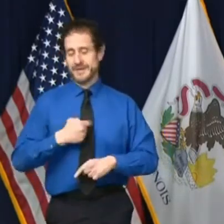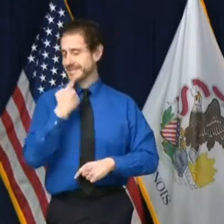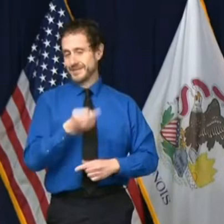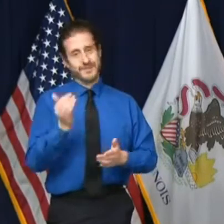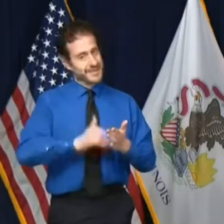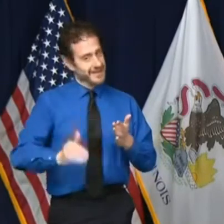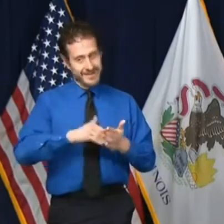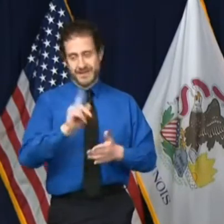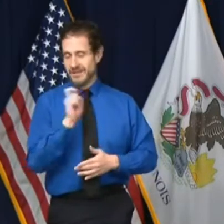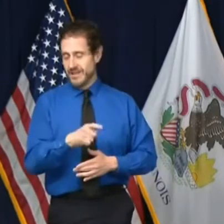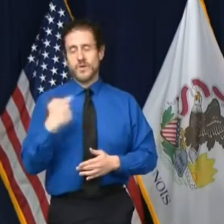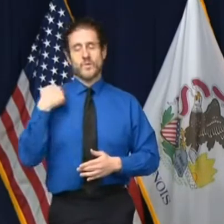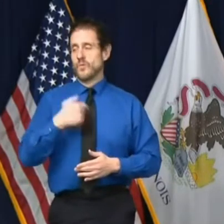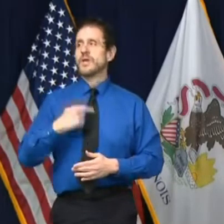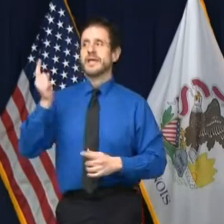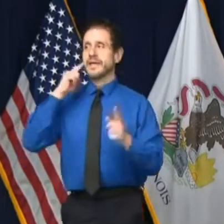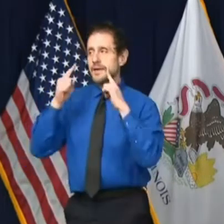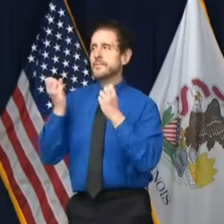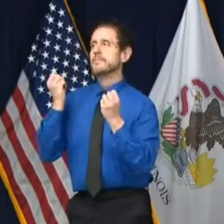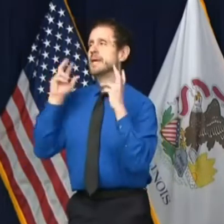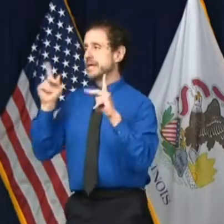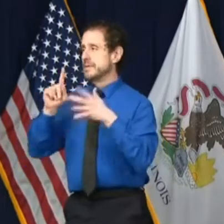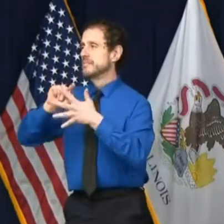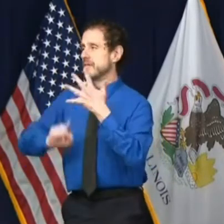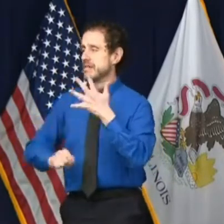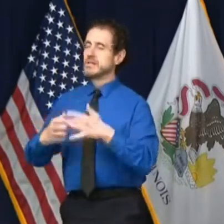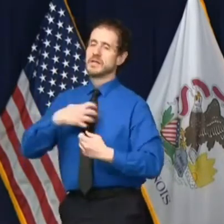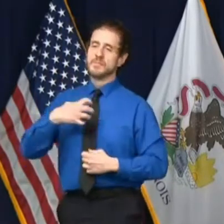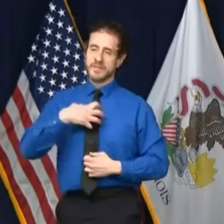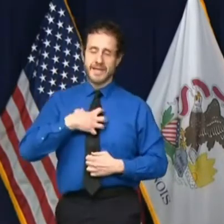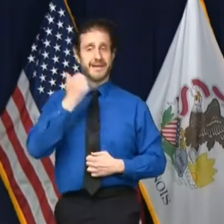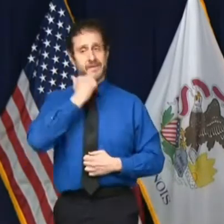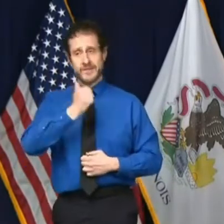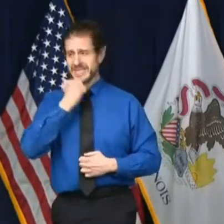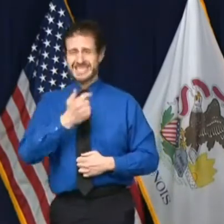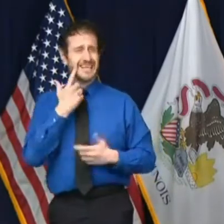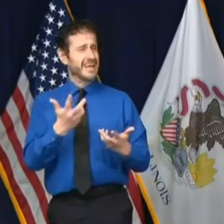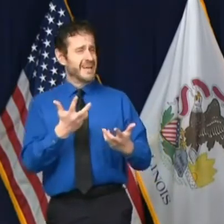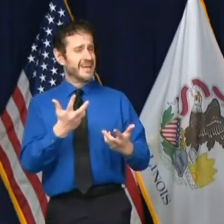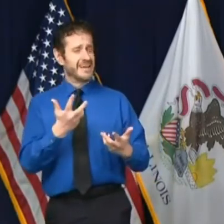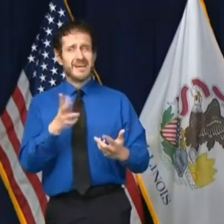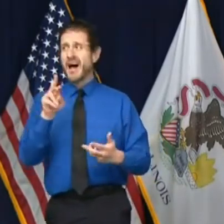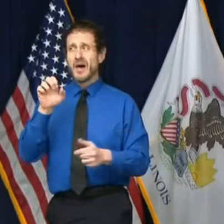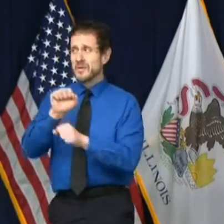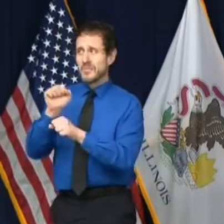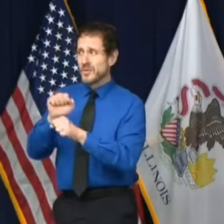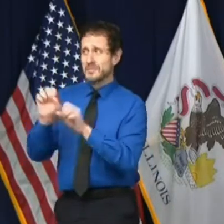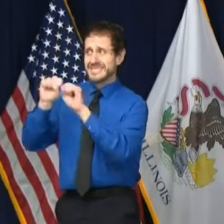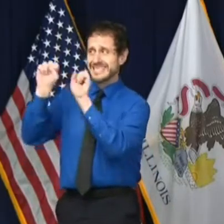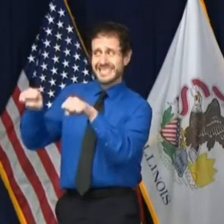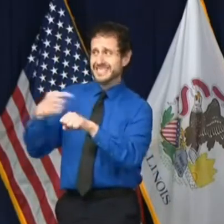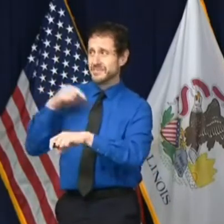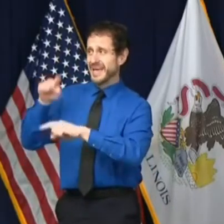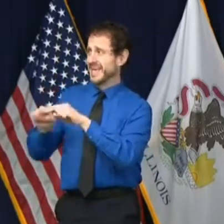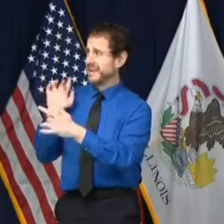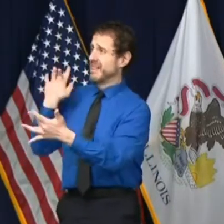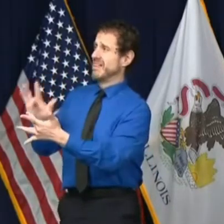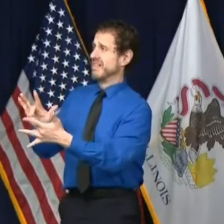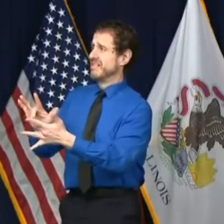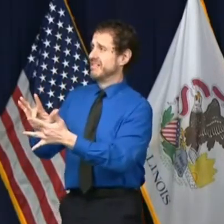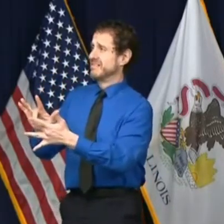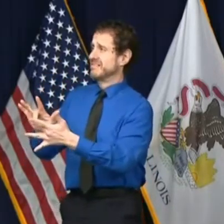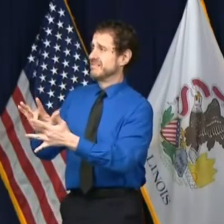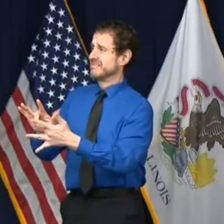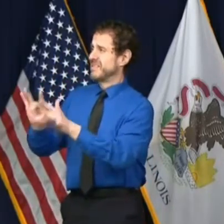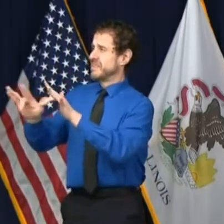receiving literally dozens of complaints almost every day about people who can't get onto the system. They